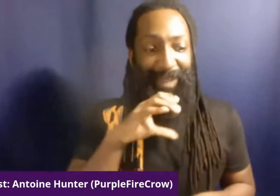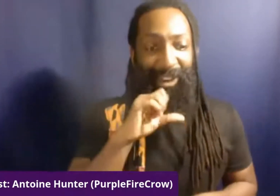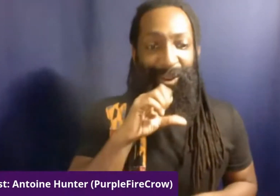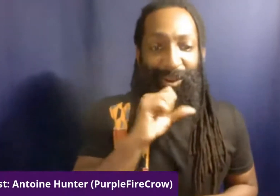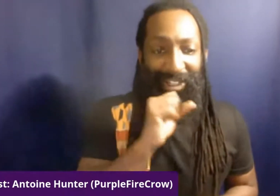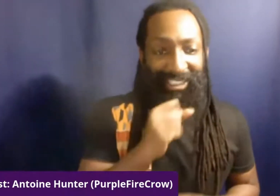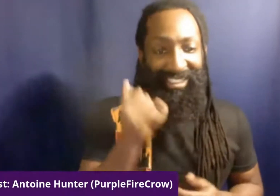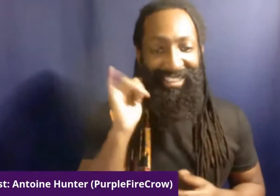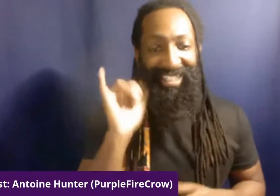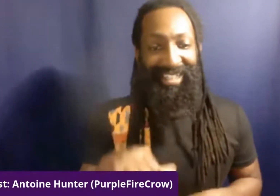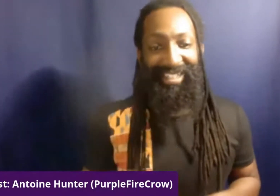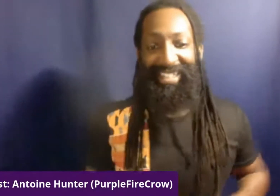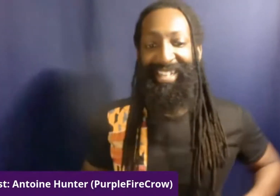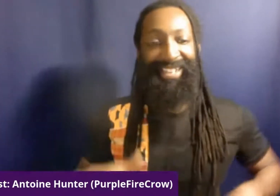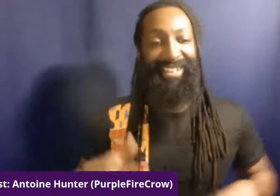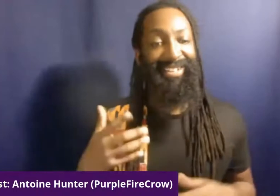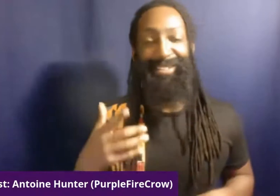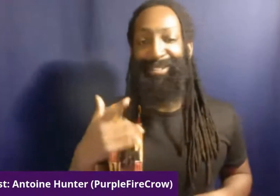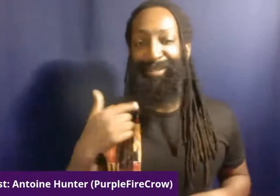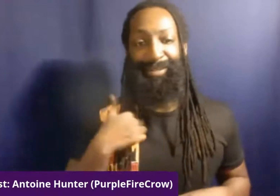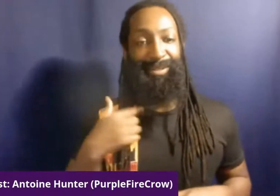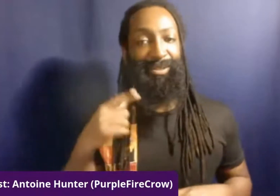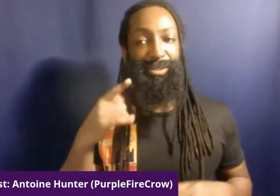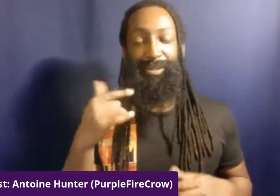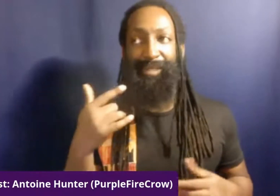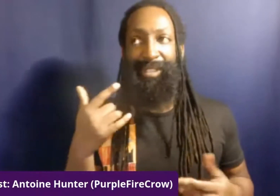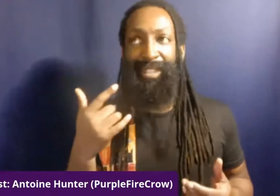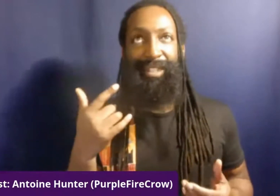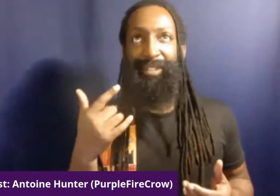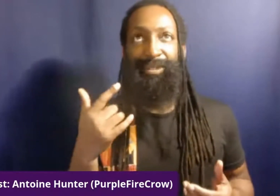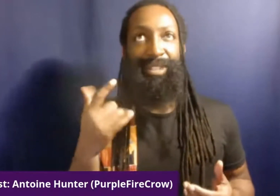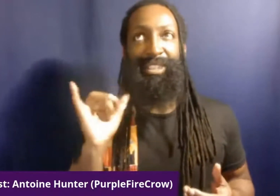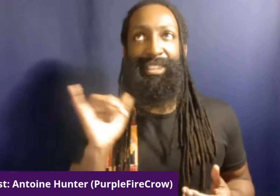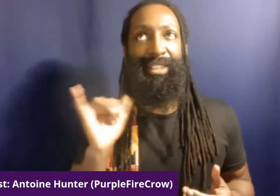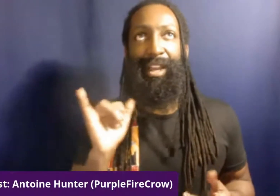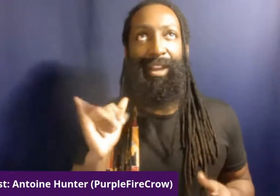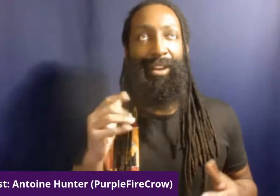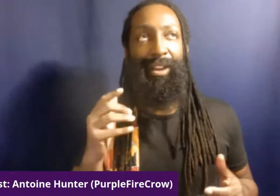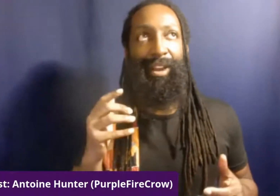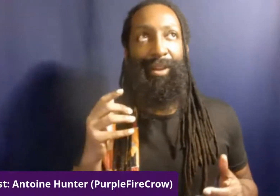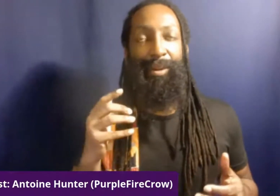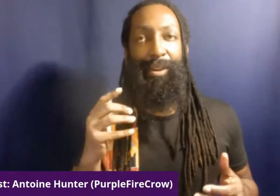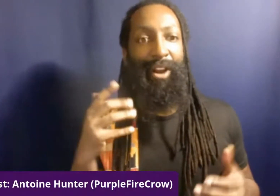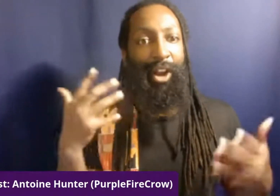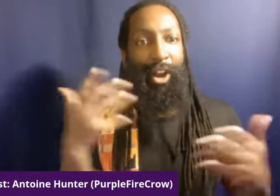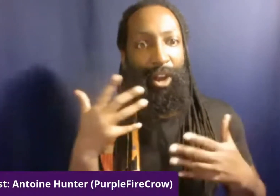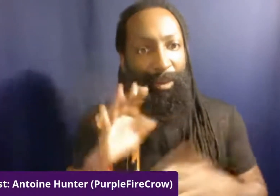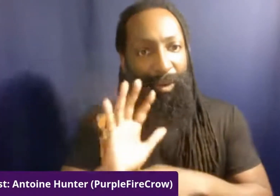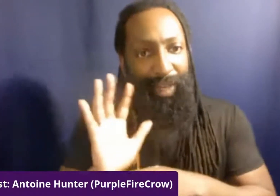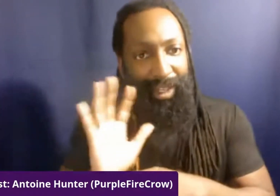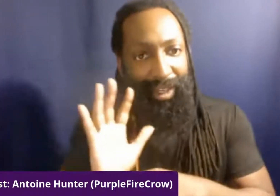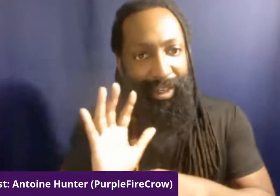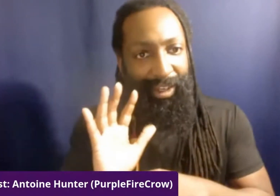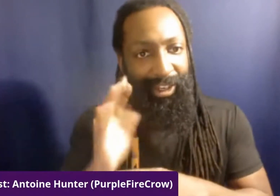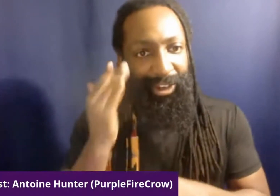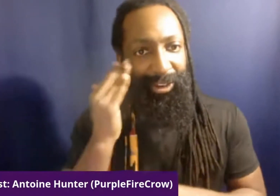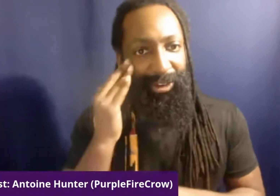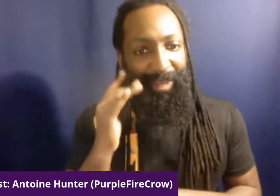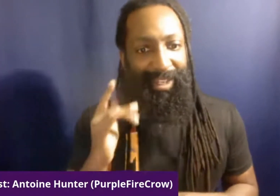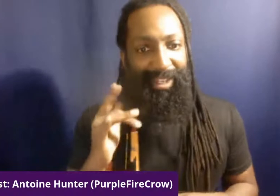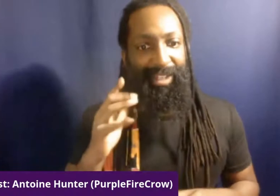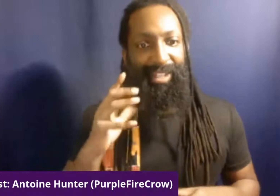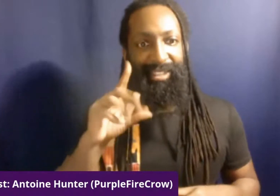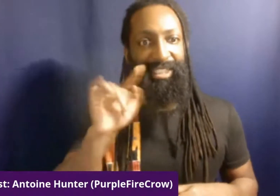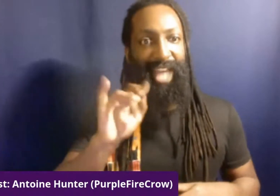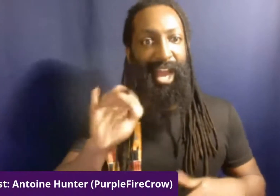and orange. Yeah, I'm also known as Purple Fire Glow. It's just like I'm here in California. You